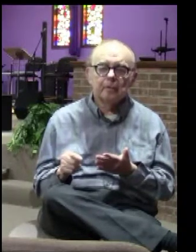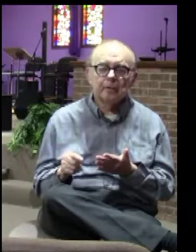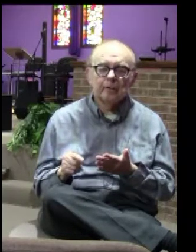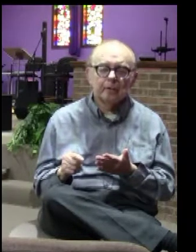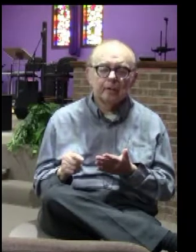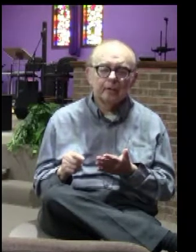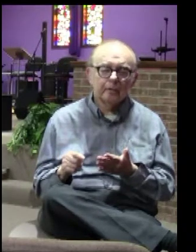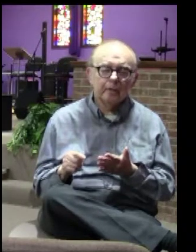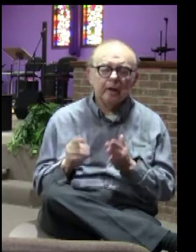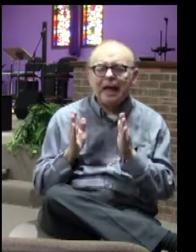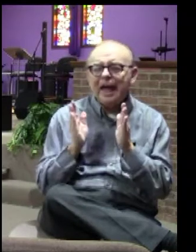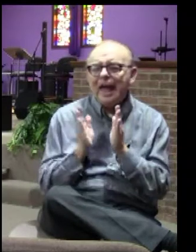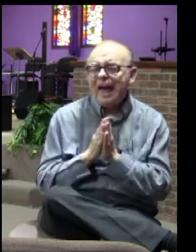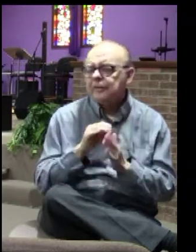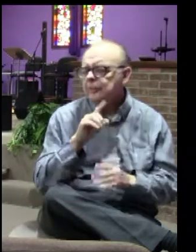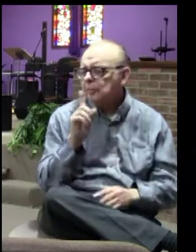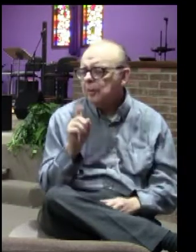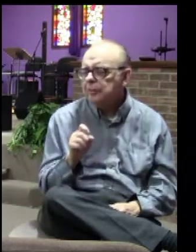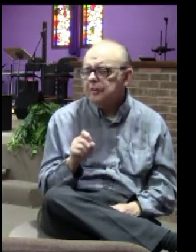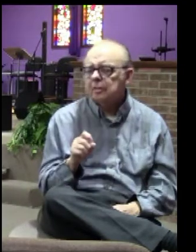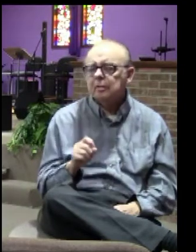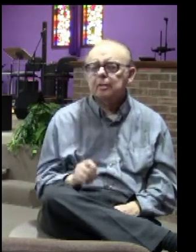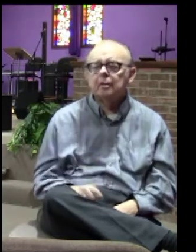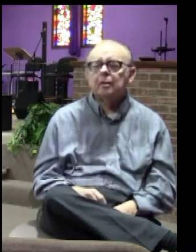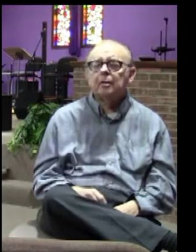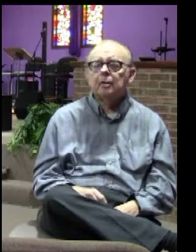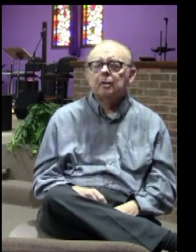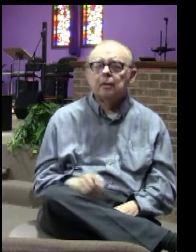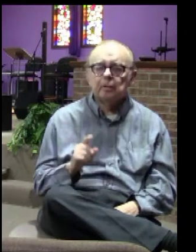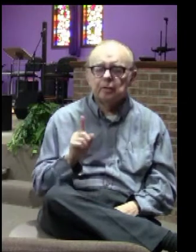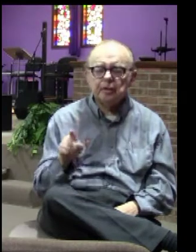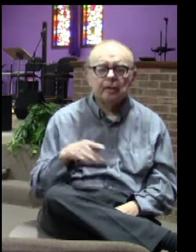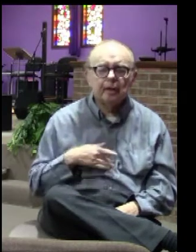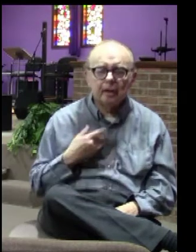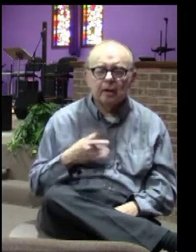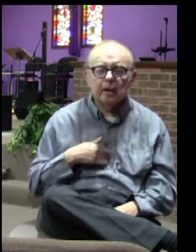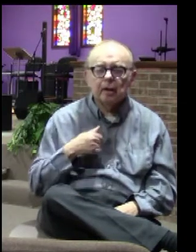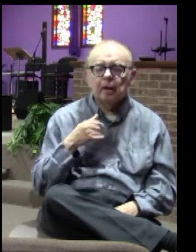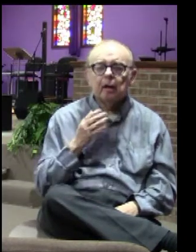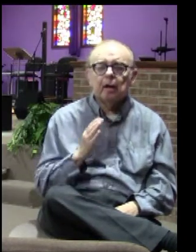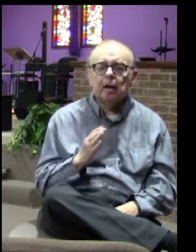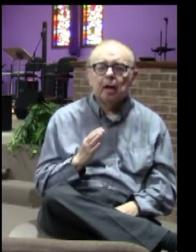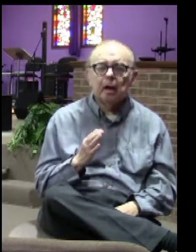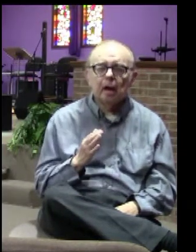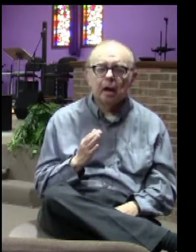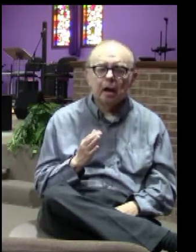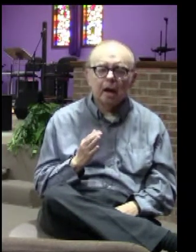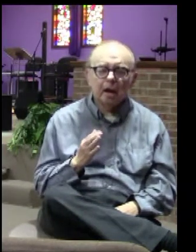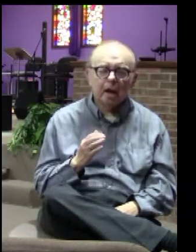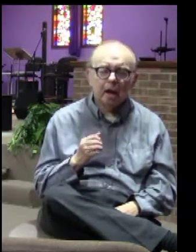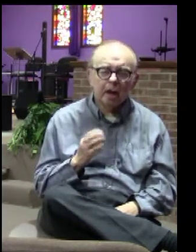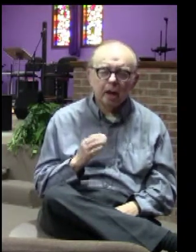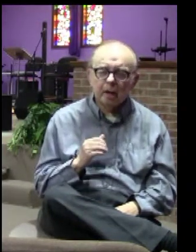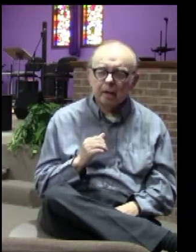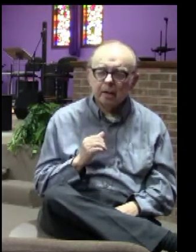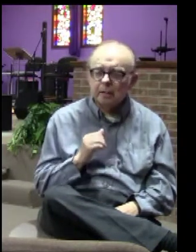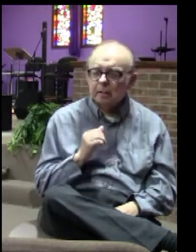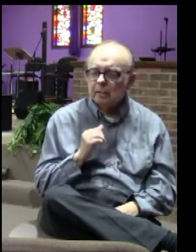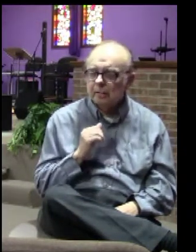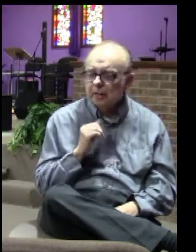and it just asked the question, do you feel that God, if God had